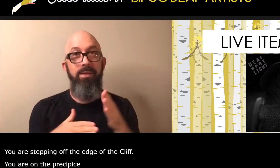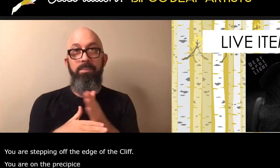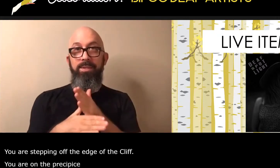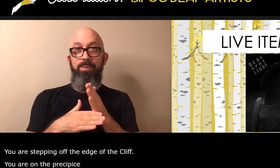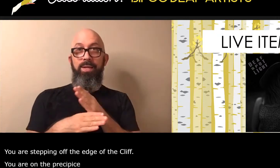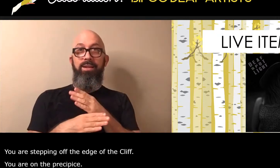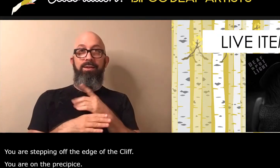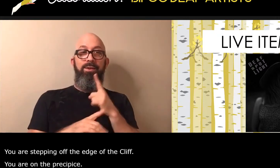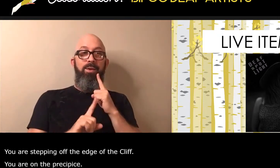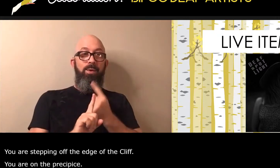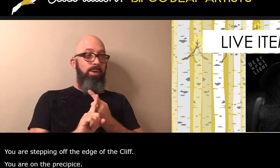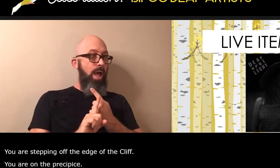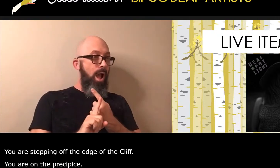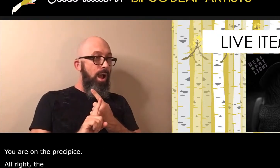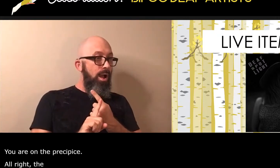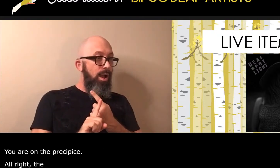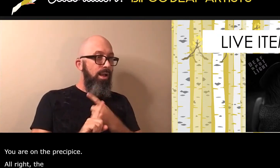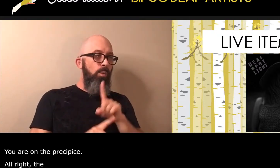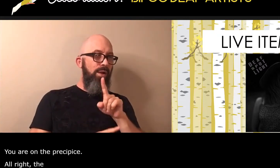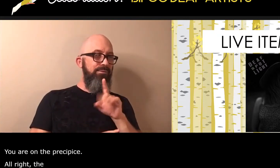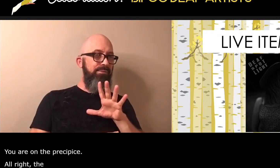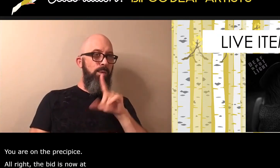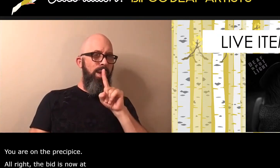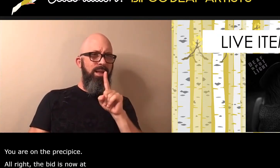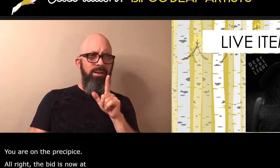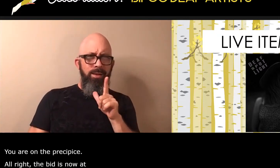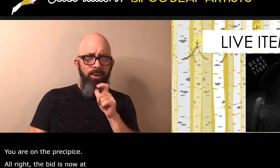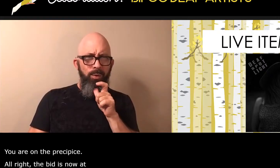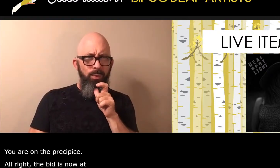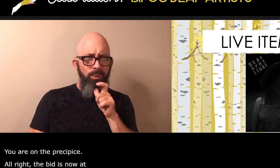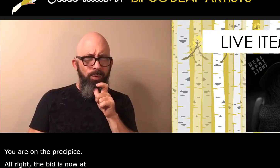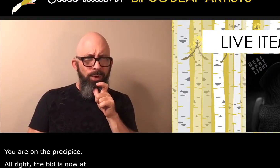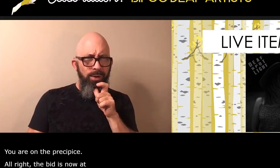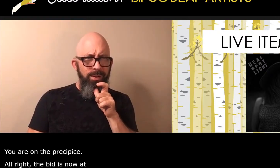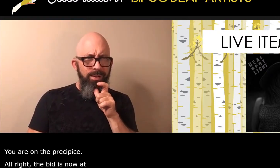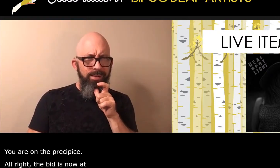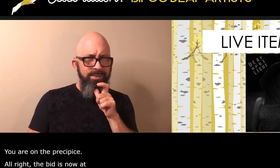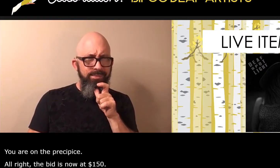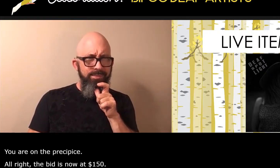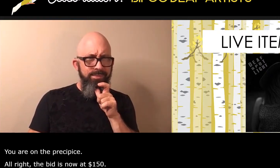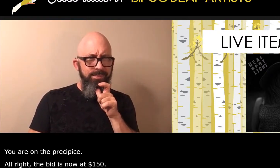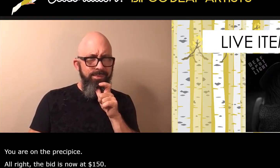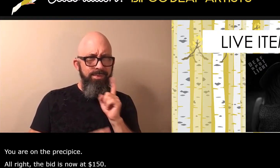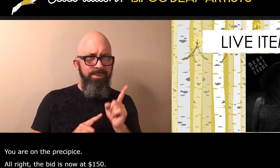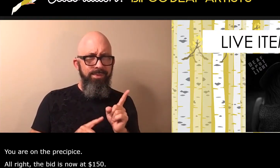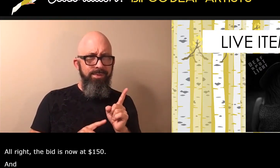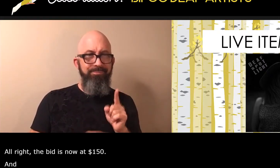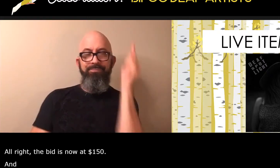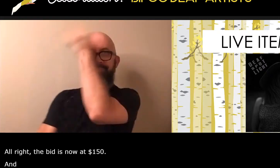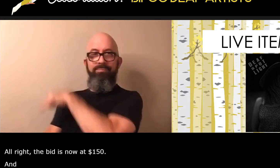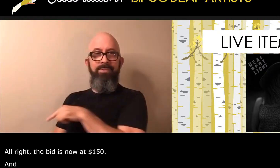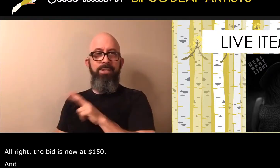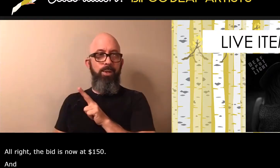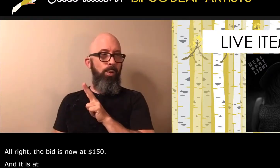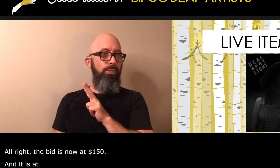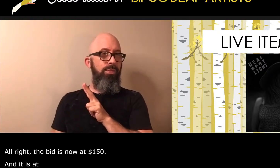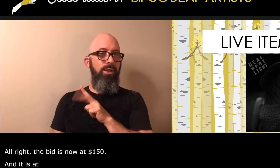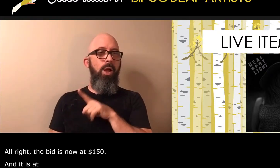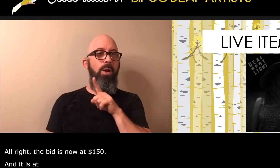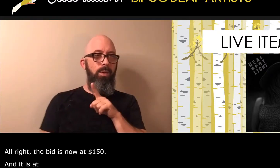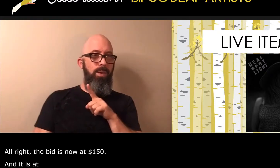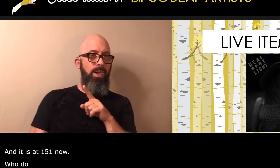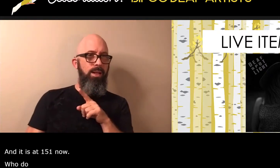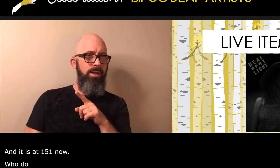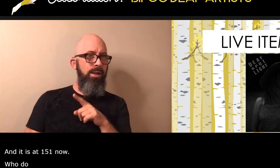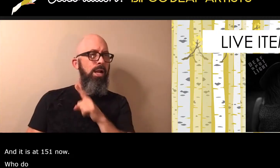All right, the bid is now at $150. And it's at 151 now. Who do we think that was?